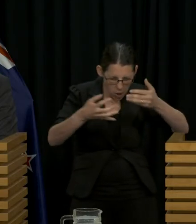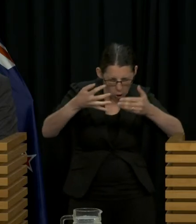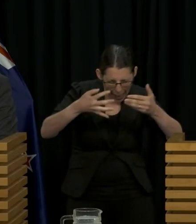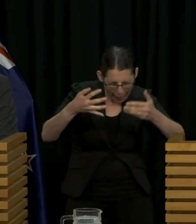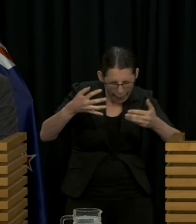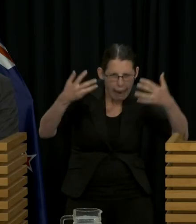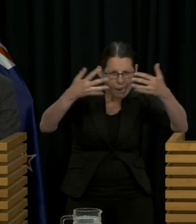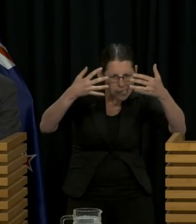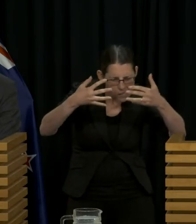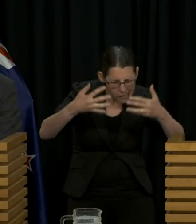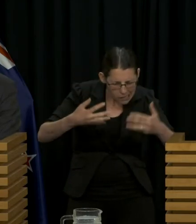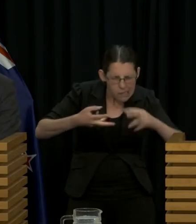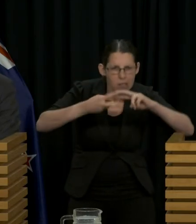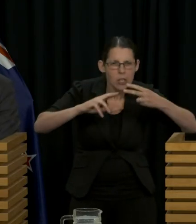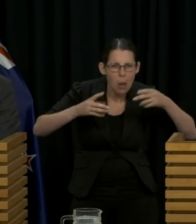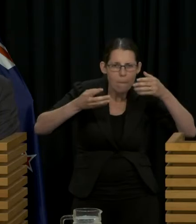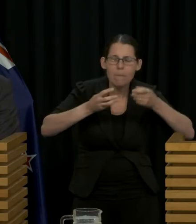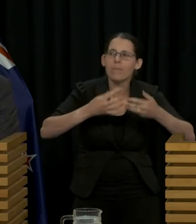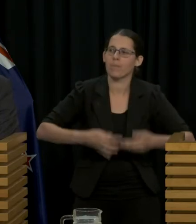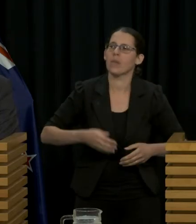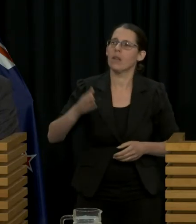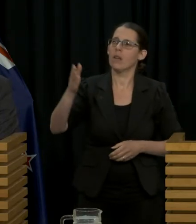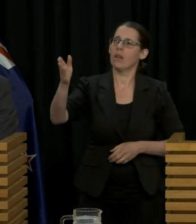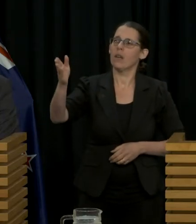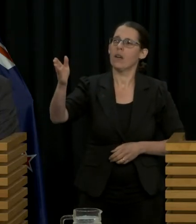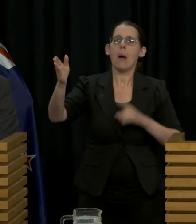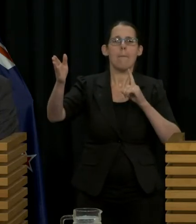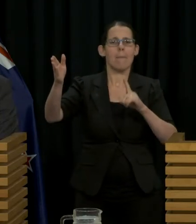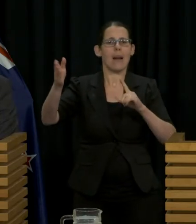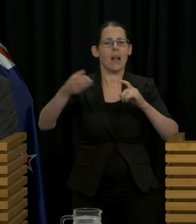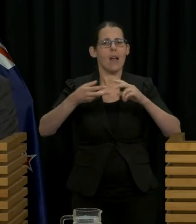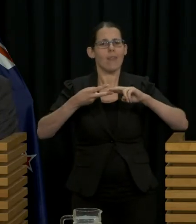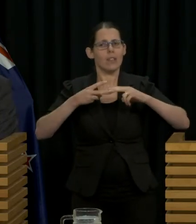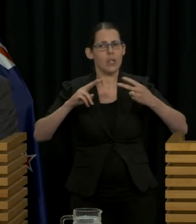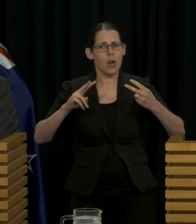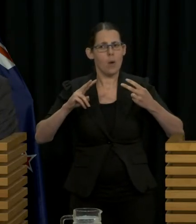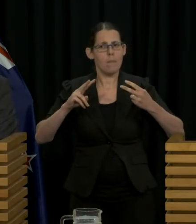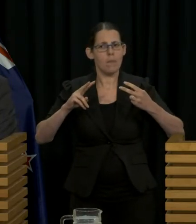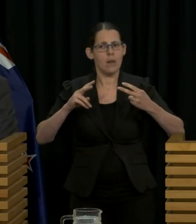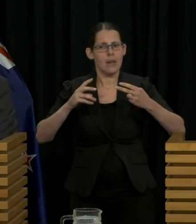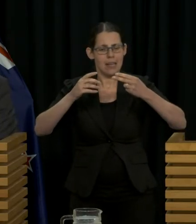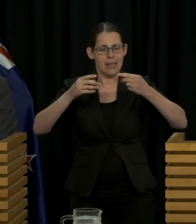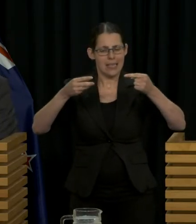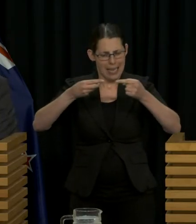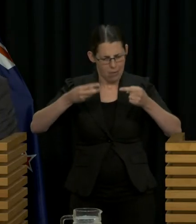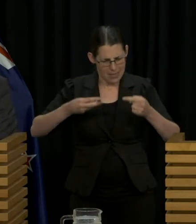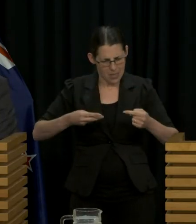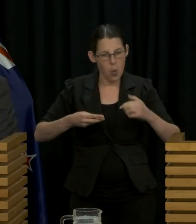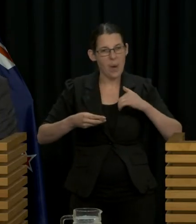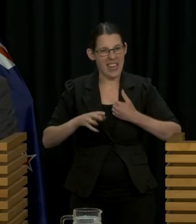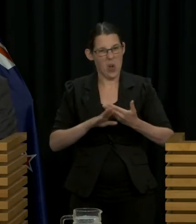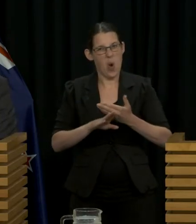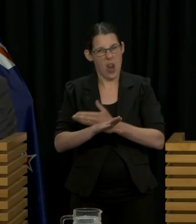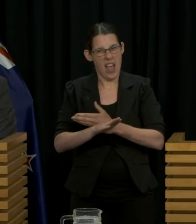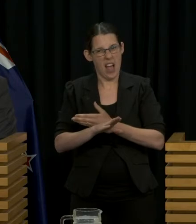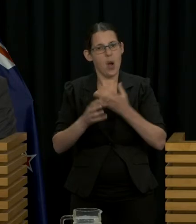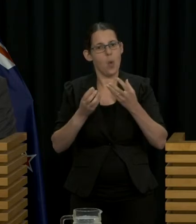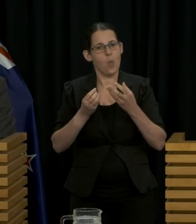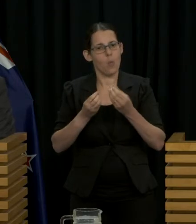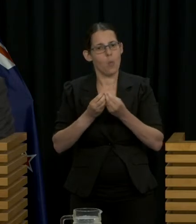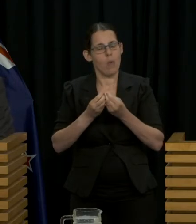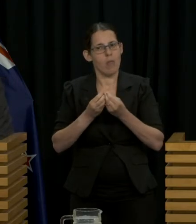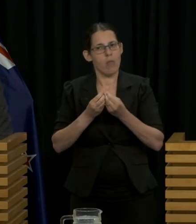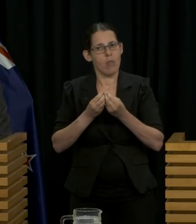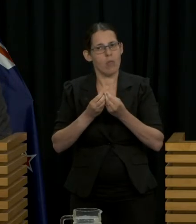earlier samples. But we knew the genome, the sequencing a lot earlier than the Northern case, didn't we, with the North Shore